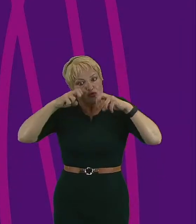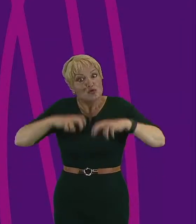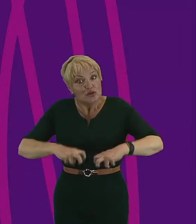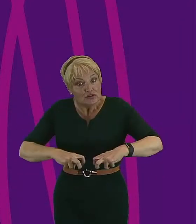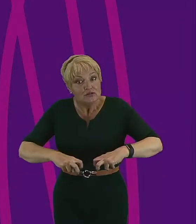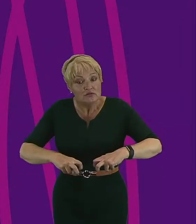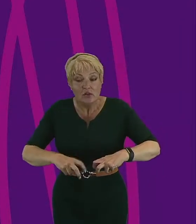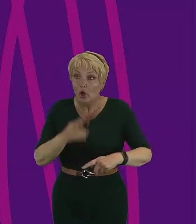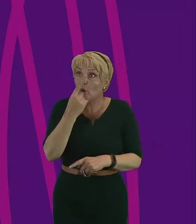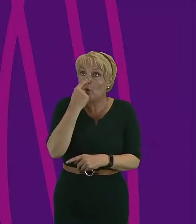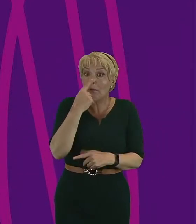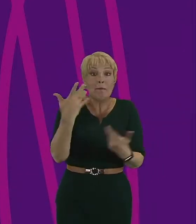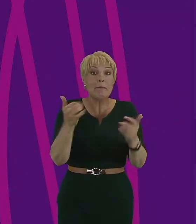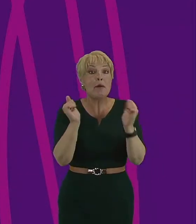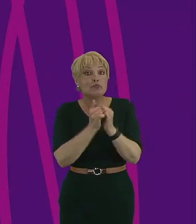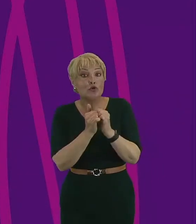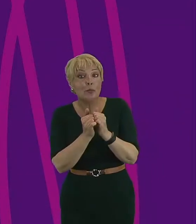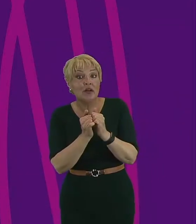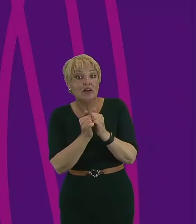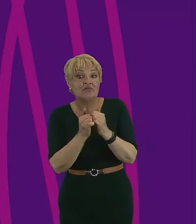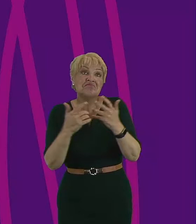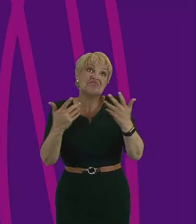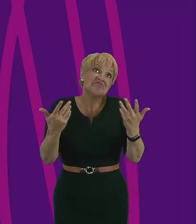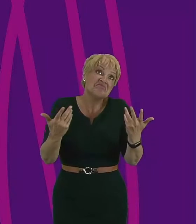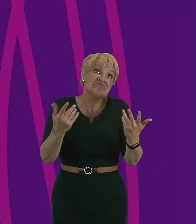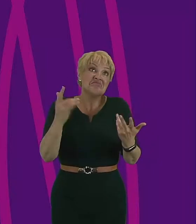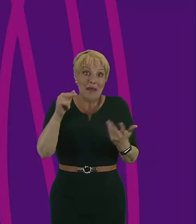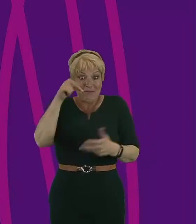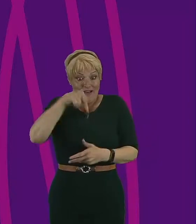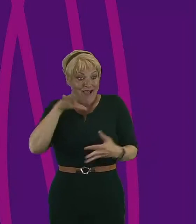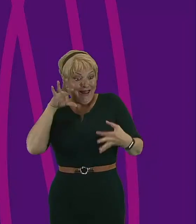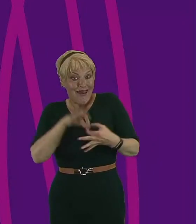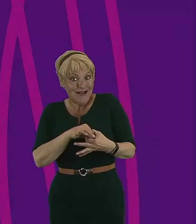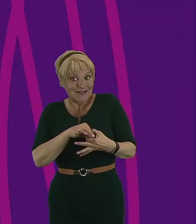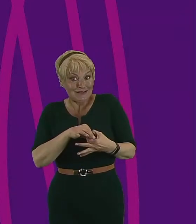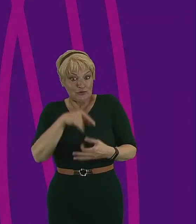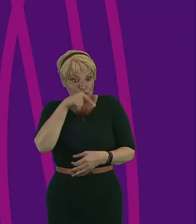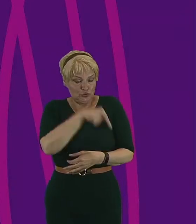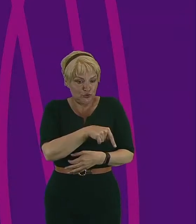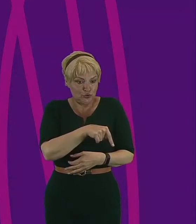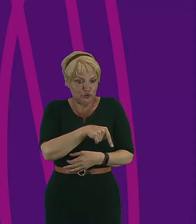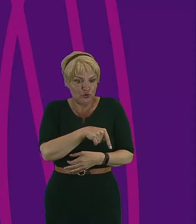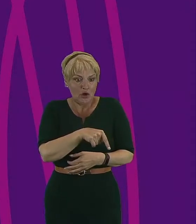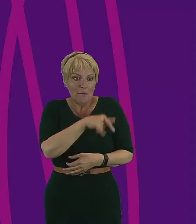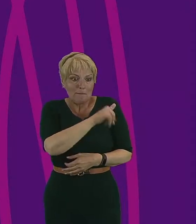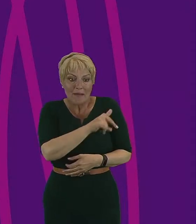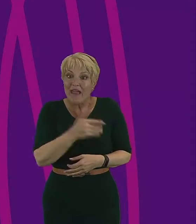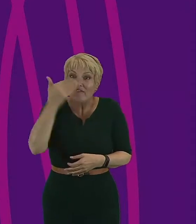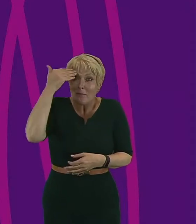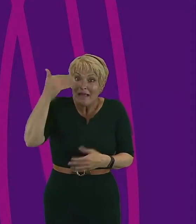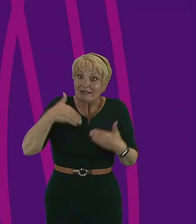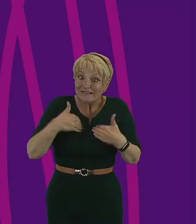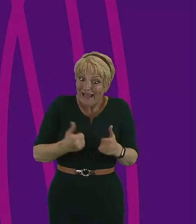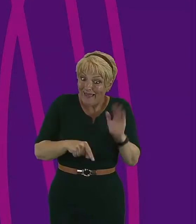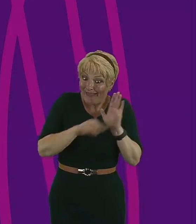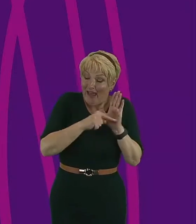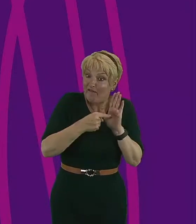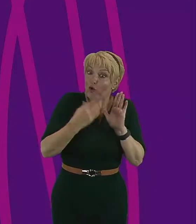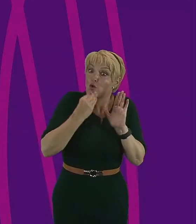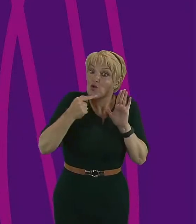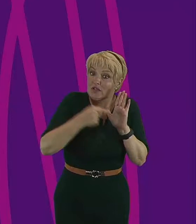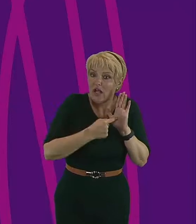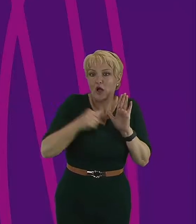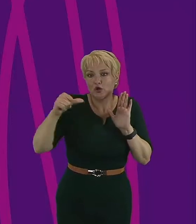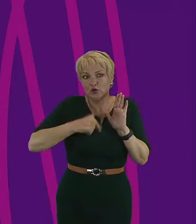be appropriate to ensure that in a provision such as this, advance notice was given if it was to be used, so that there could then be a